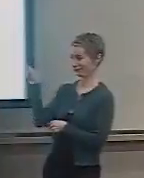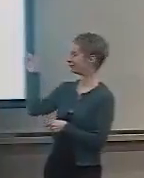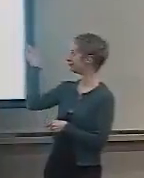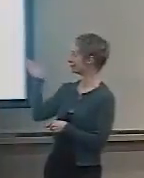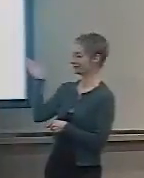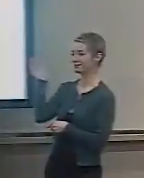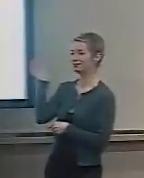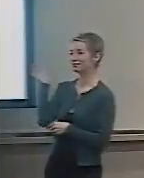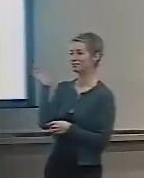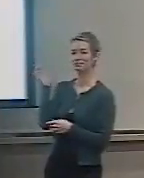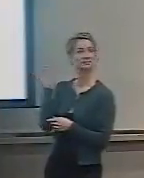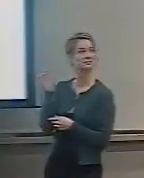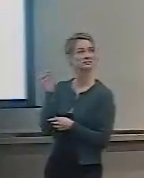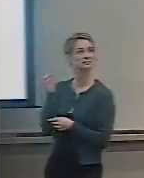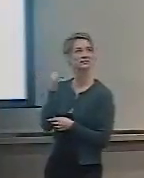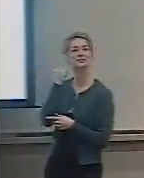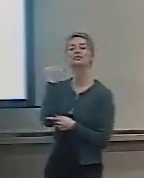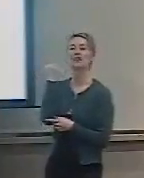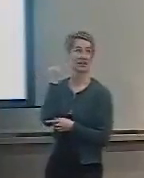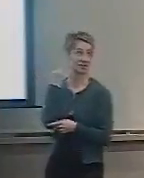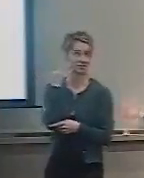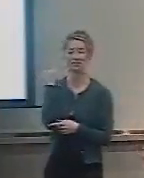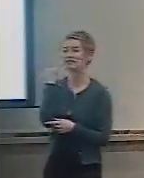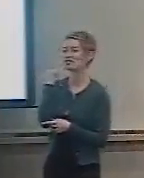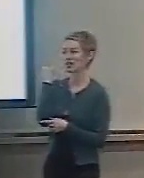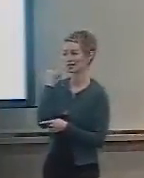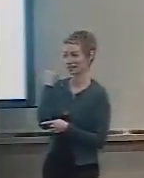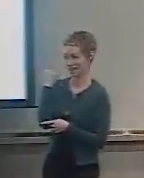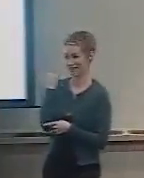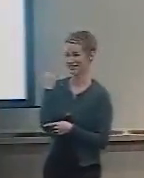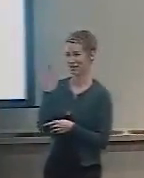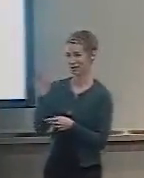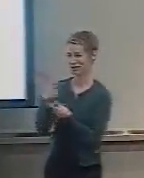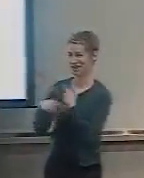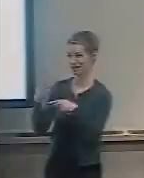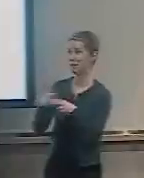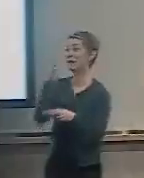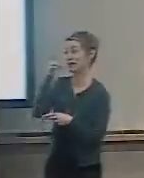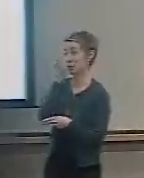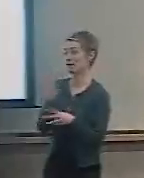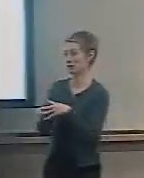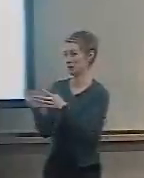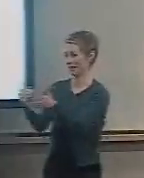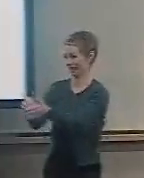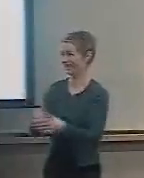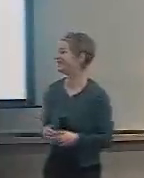Jessica is signed like this, because she'll show up again.